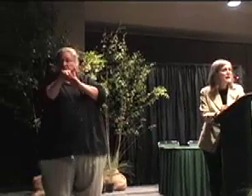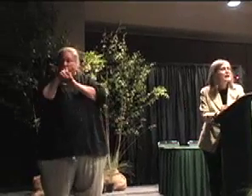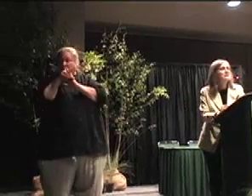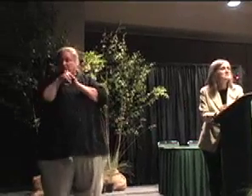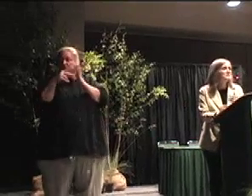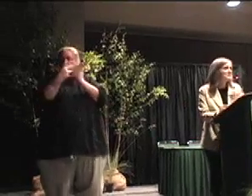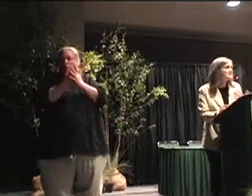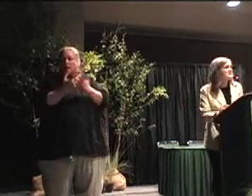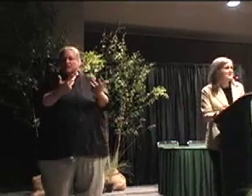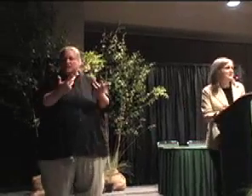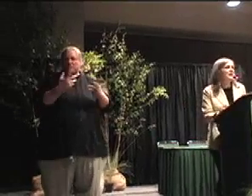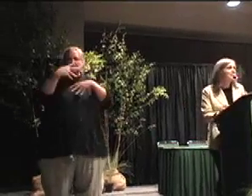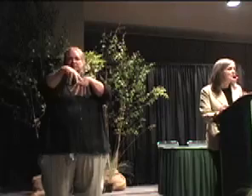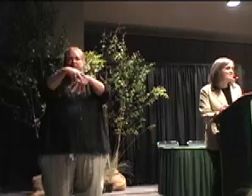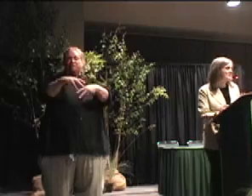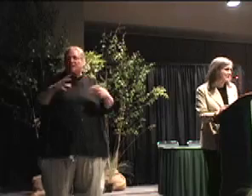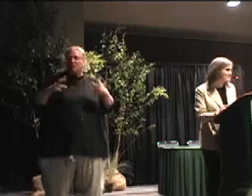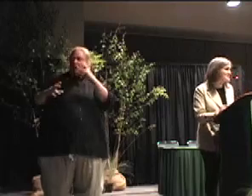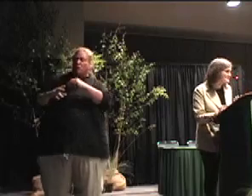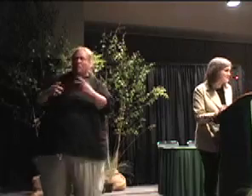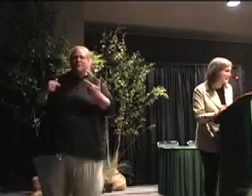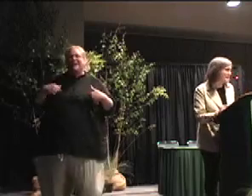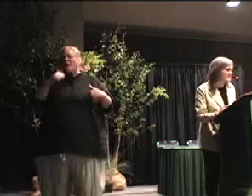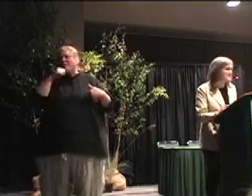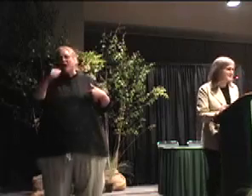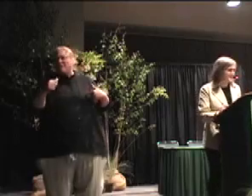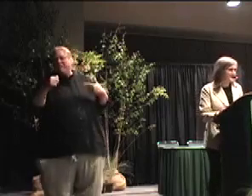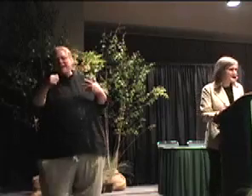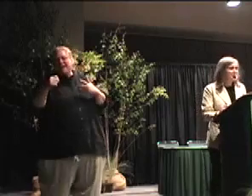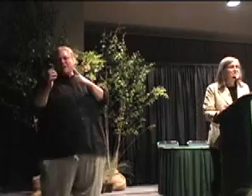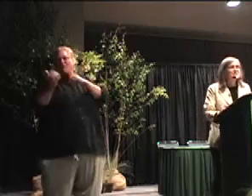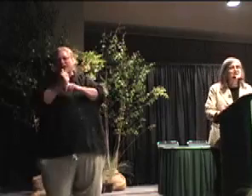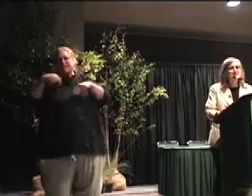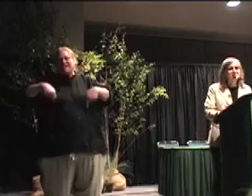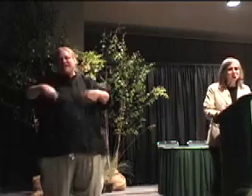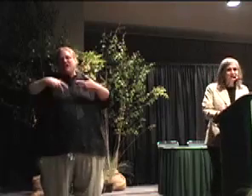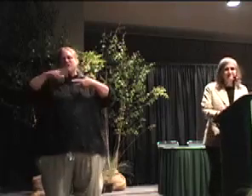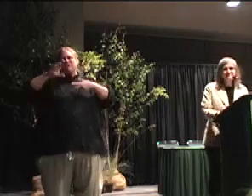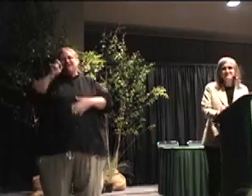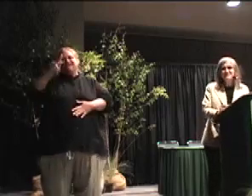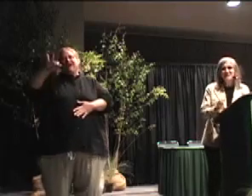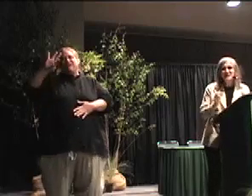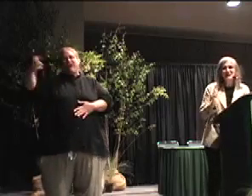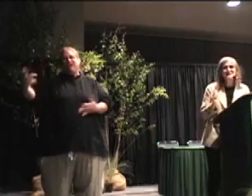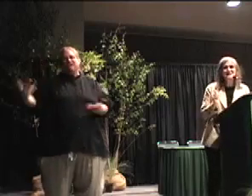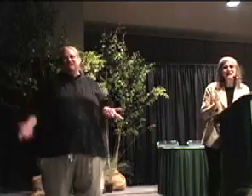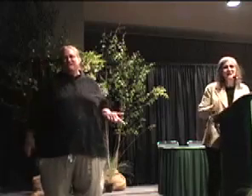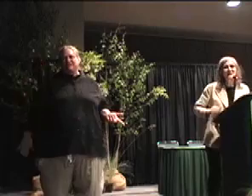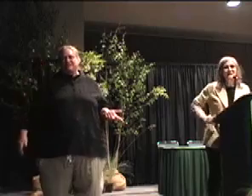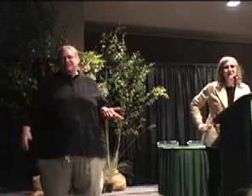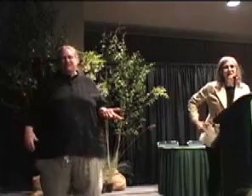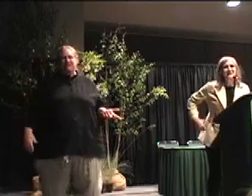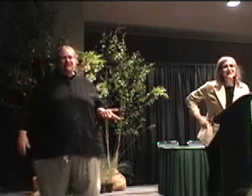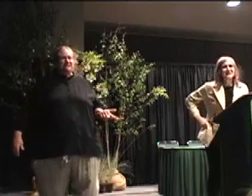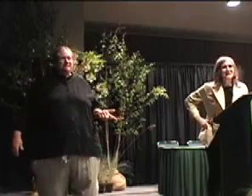no. I said, well, this is the thing. I'm not being arrested in the skybox either. See, it